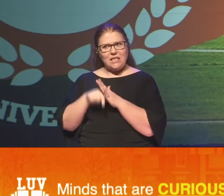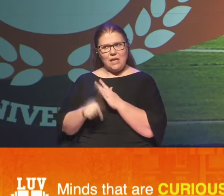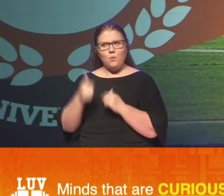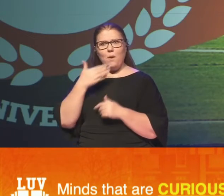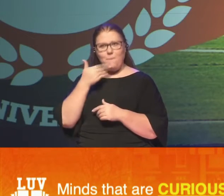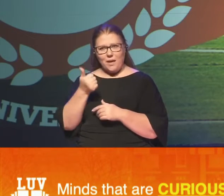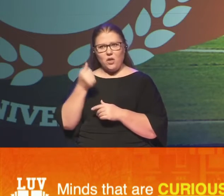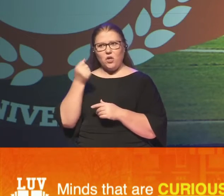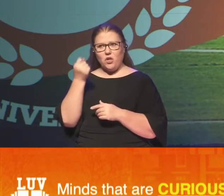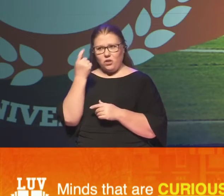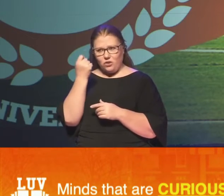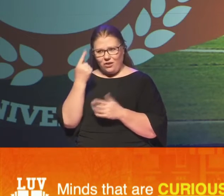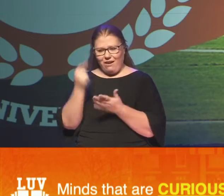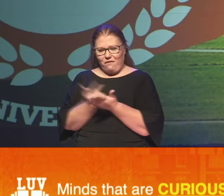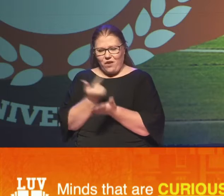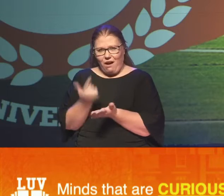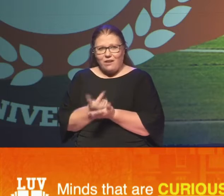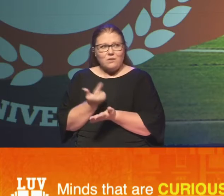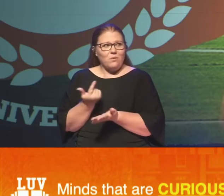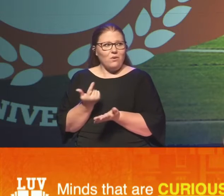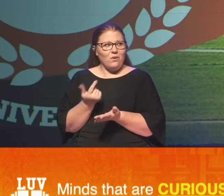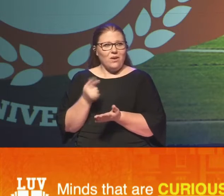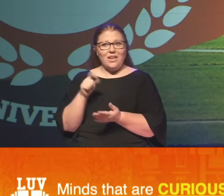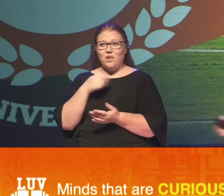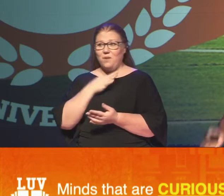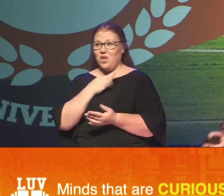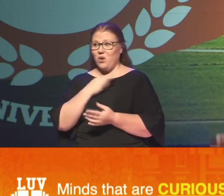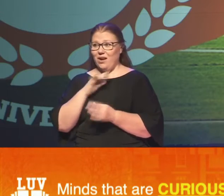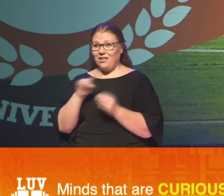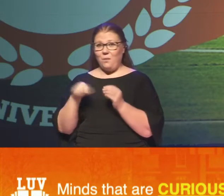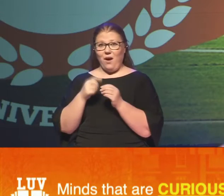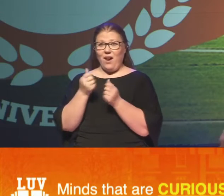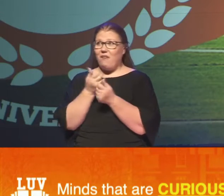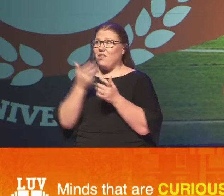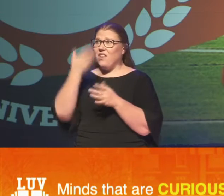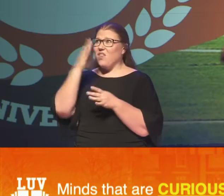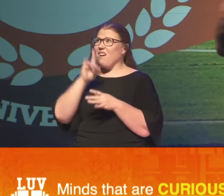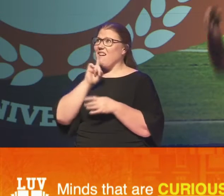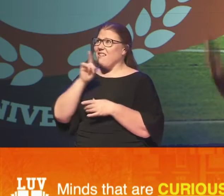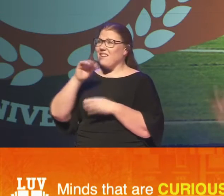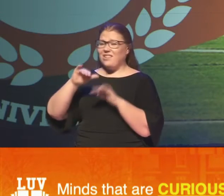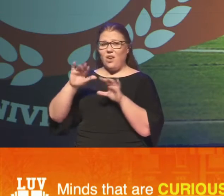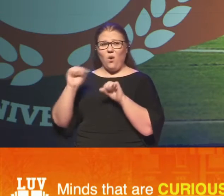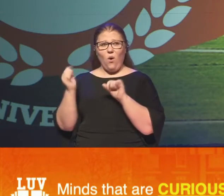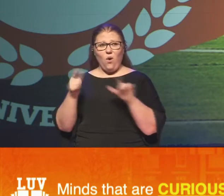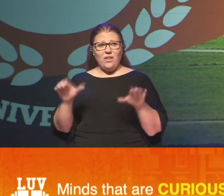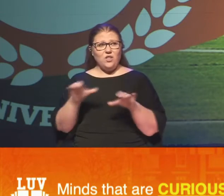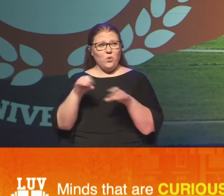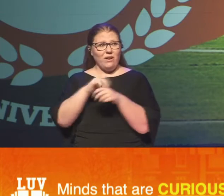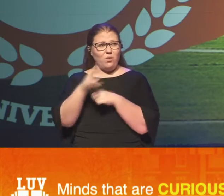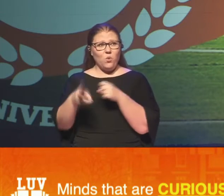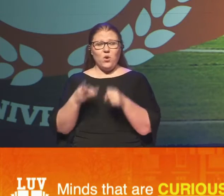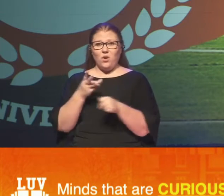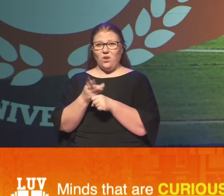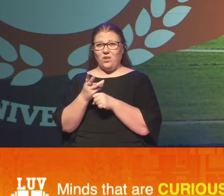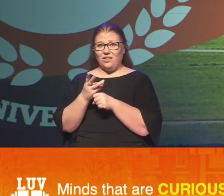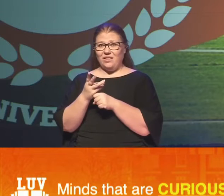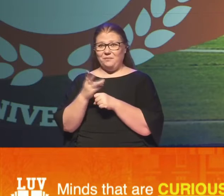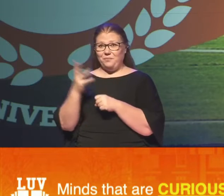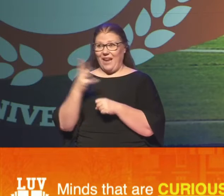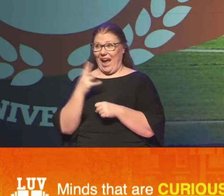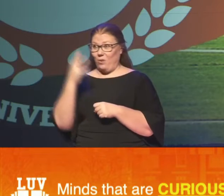better understanding of the gospel is, no, I need to be curious about all that God is and all that God is doing in the world, even outside of